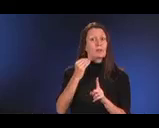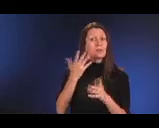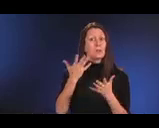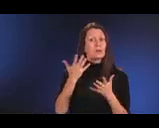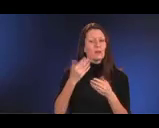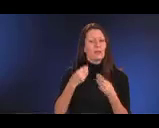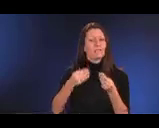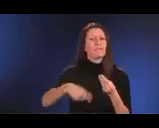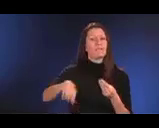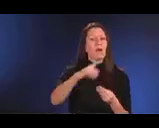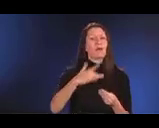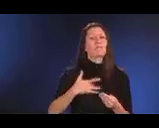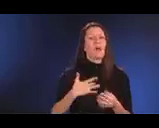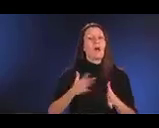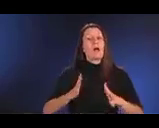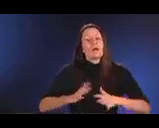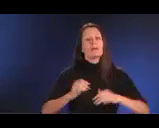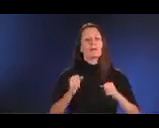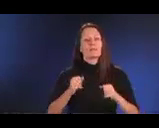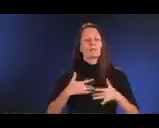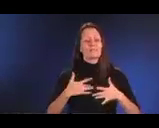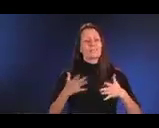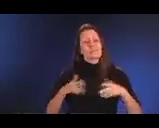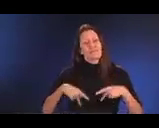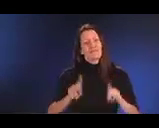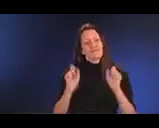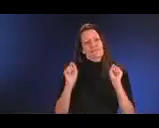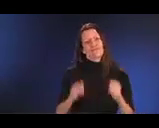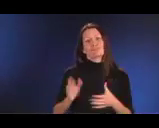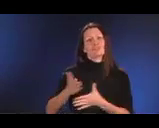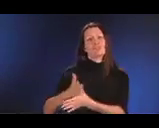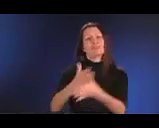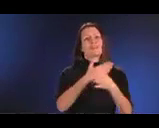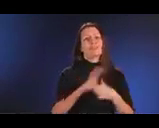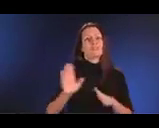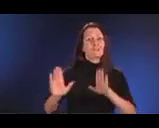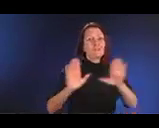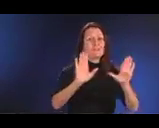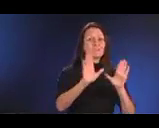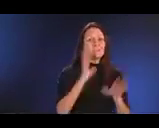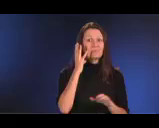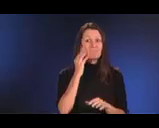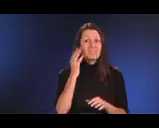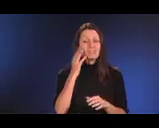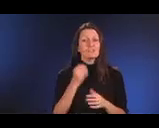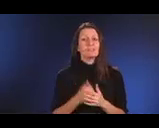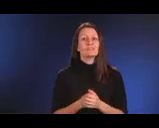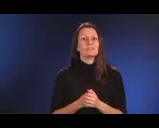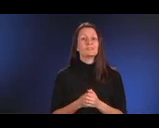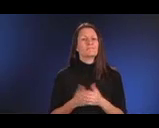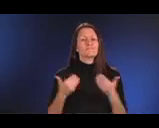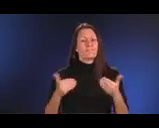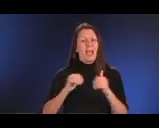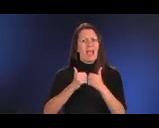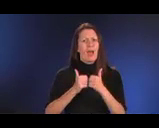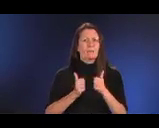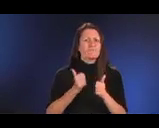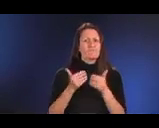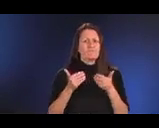support specialist was able to give group members permission to share their experiences. Then they can think of